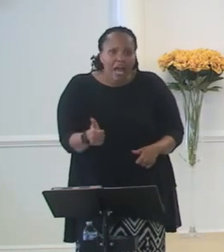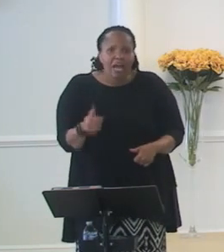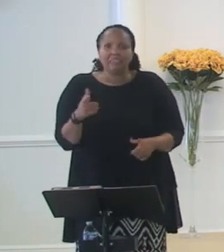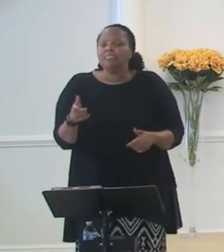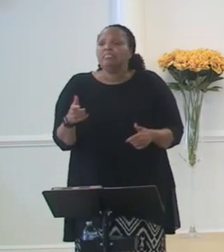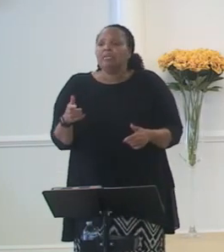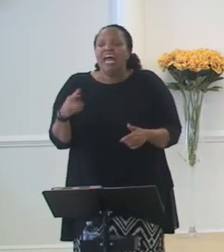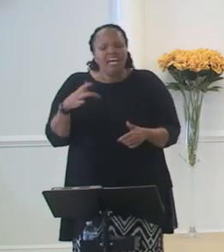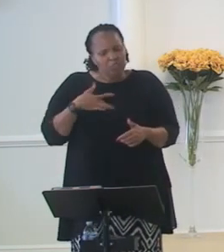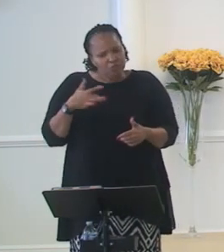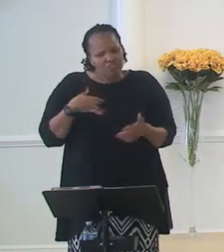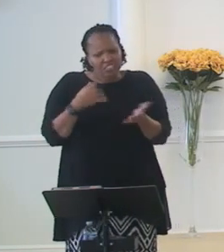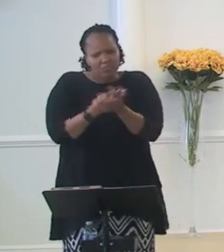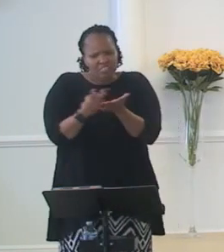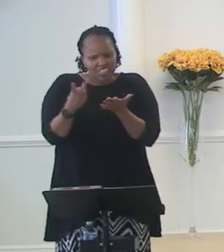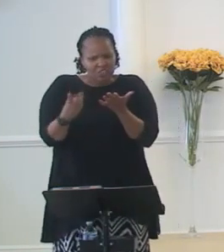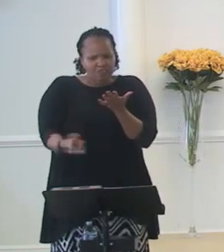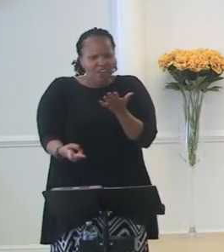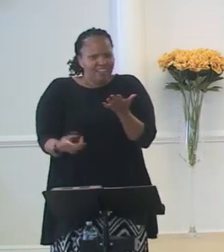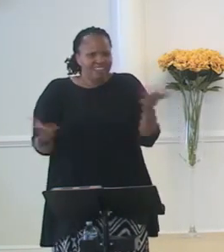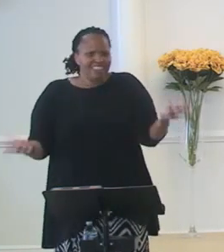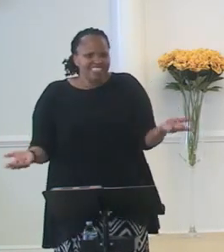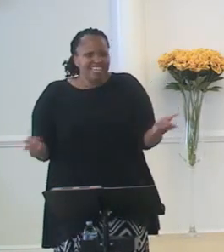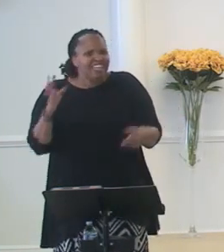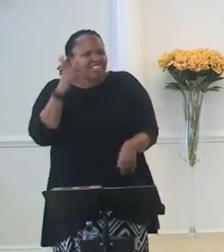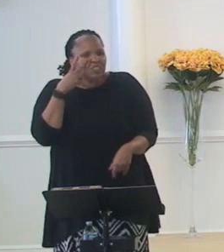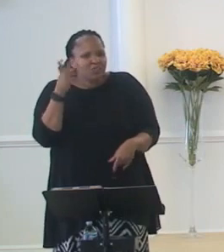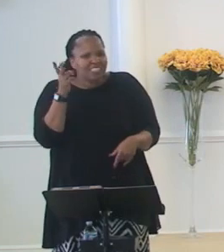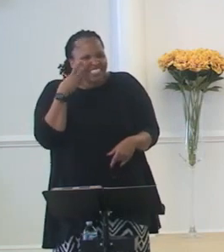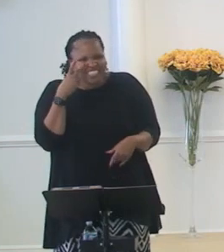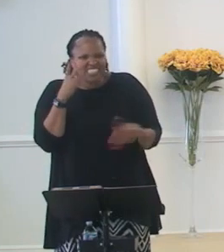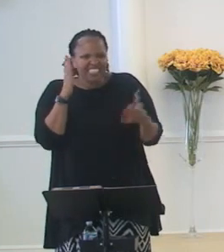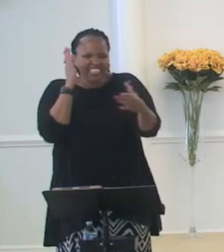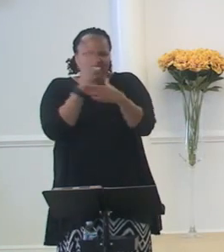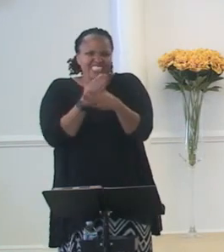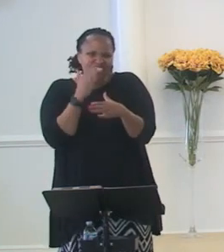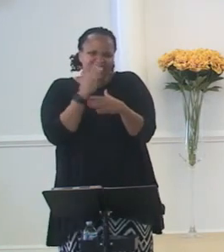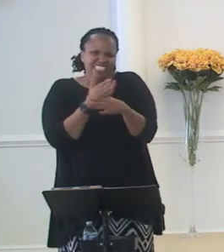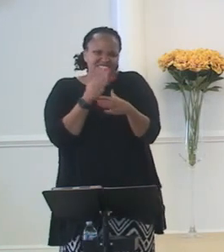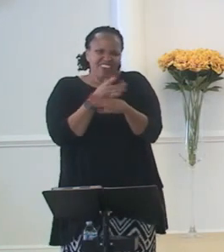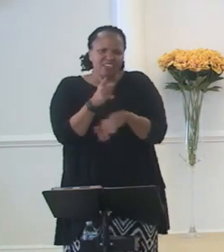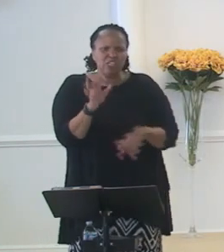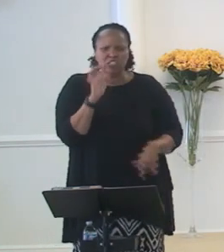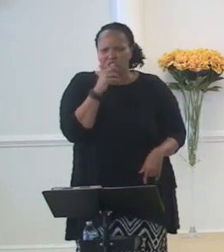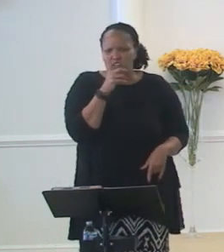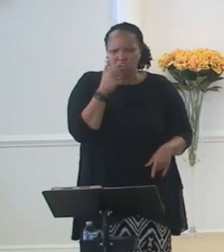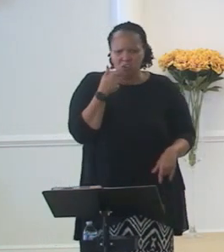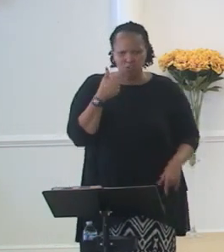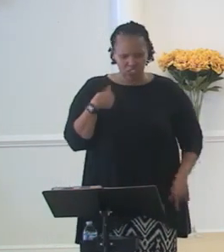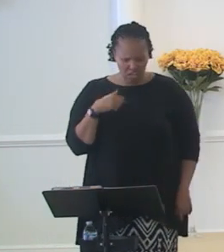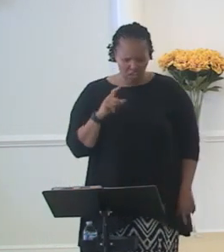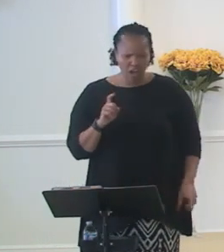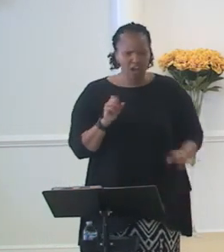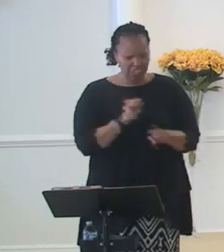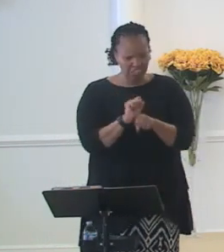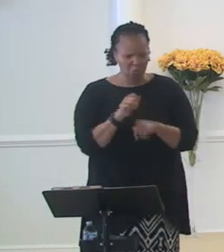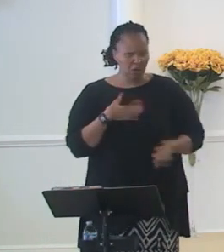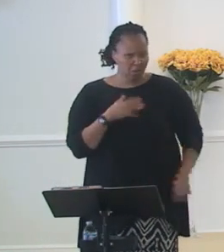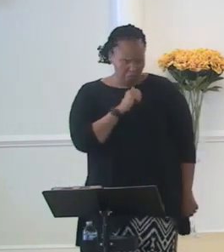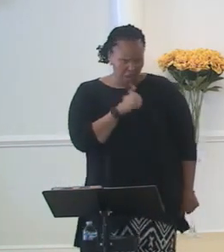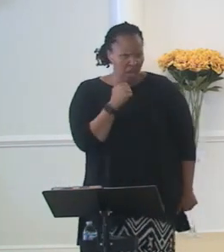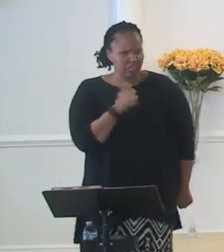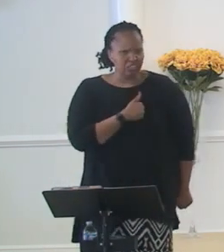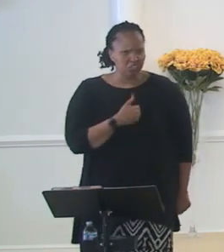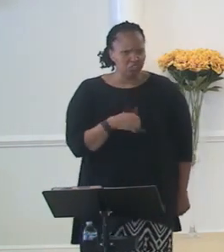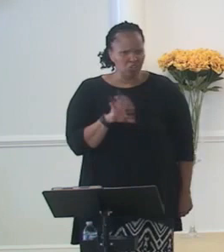falls, because the brokenness is seen as intrusion. Who said I need to work on my attitude? Who said